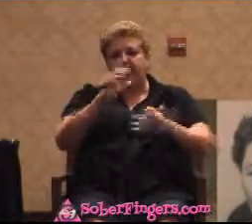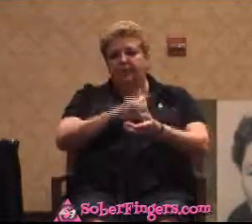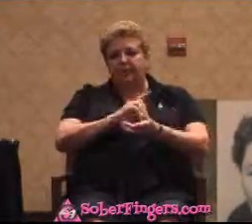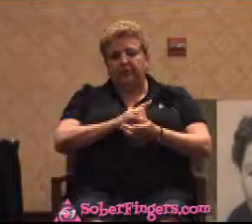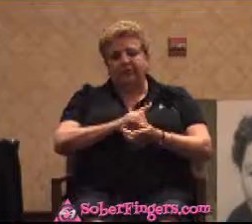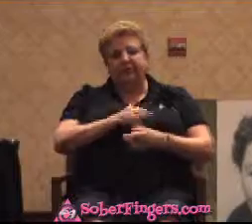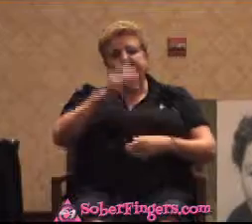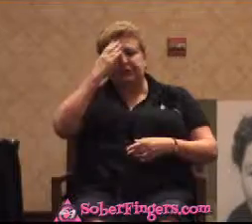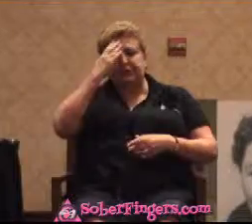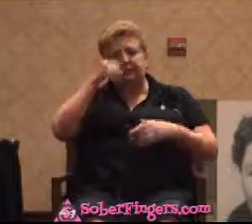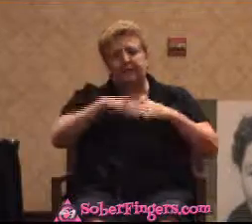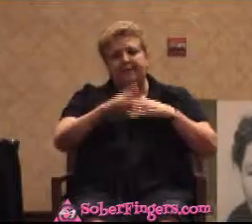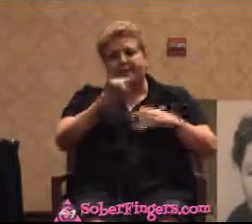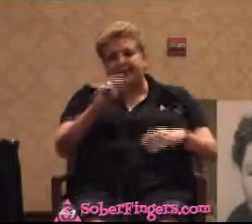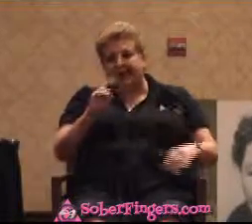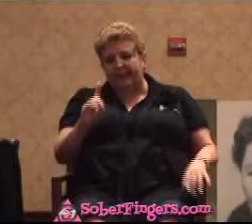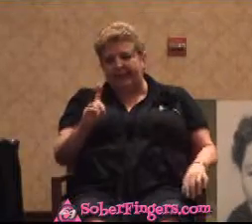in Bloomington. And